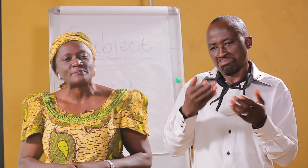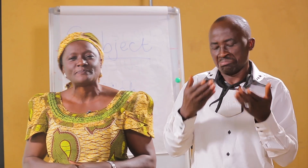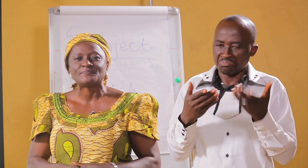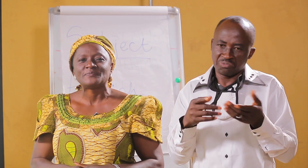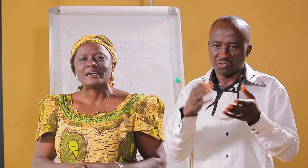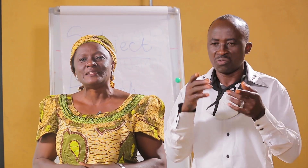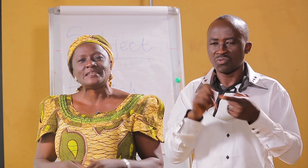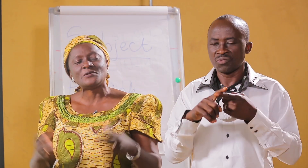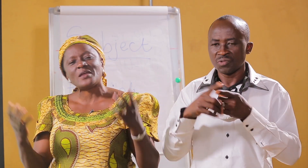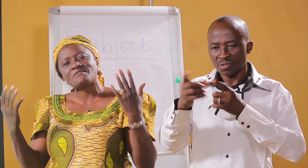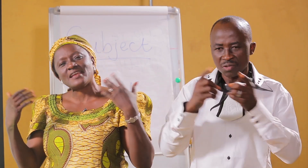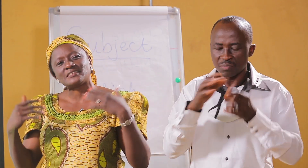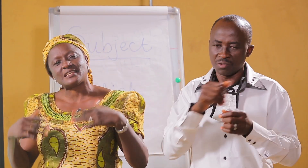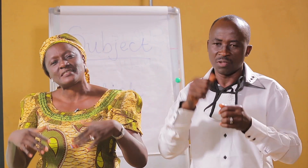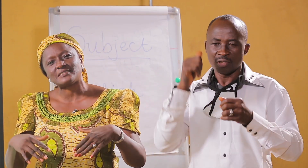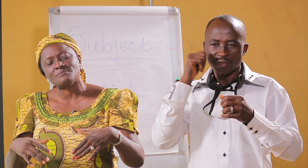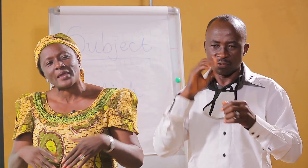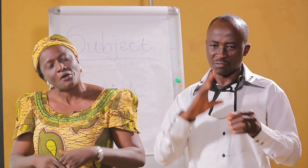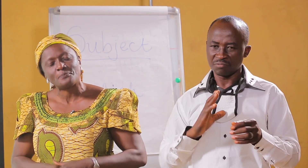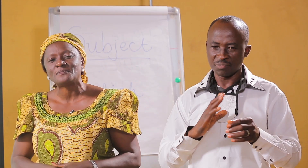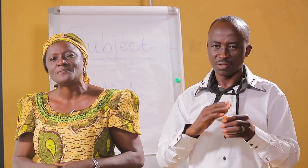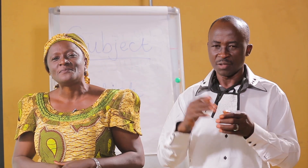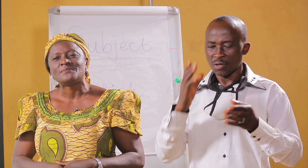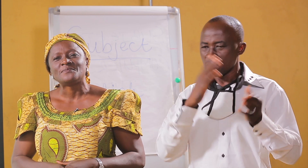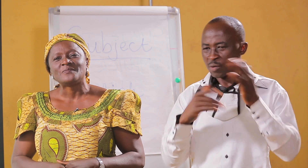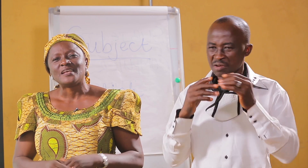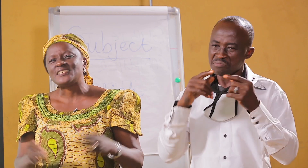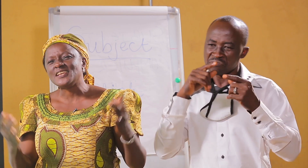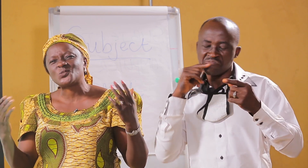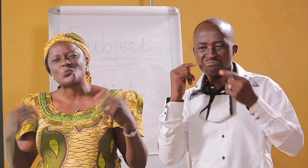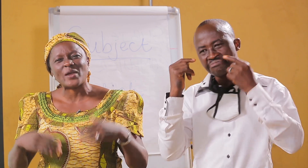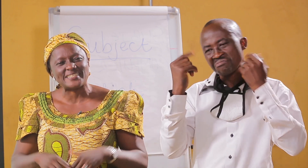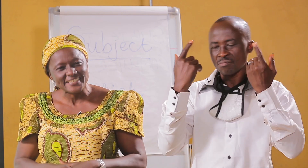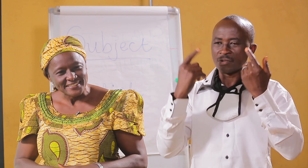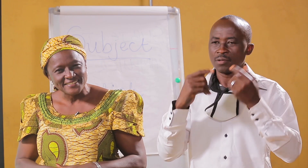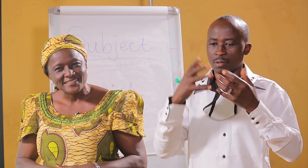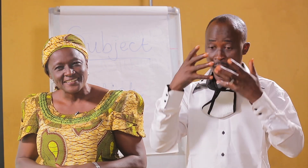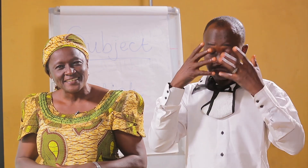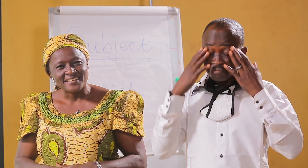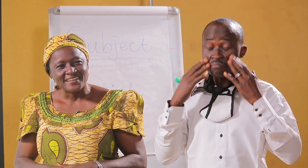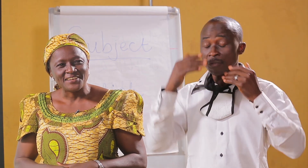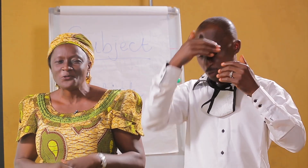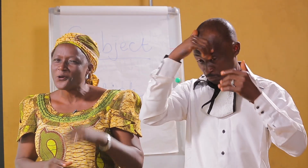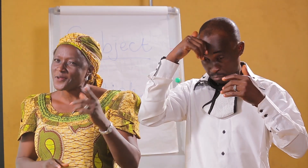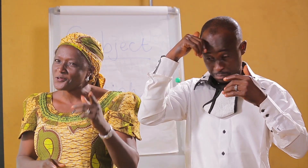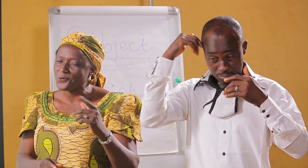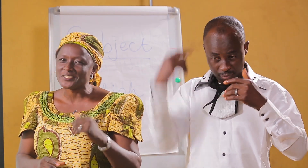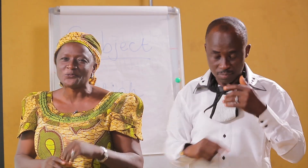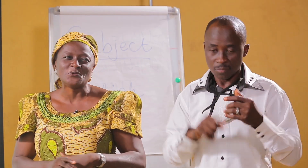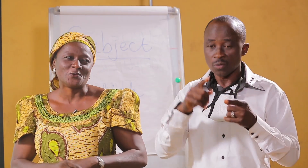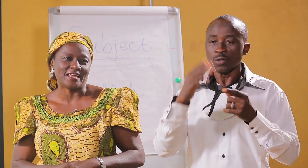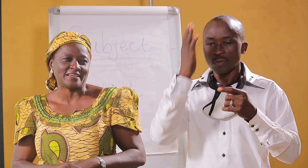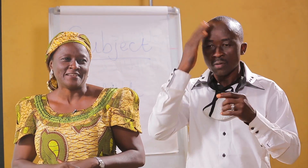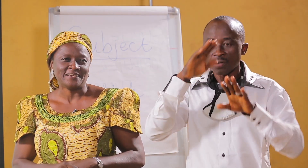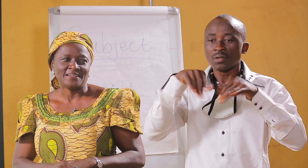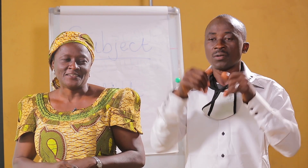describe a lady wearing excess makeup, she is sweating, you already know what